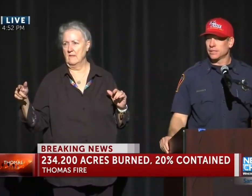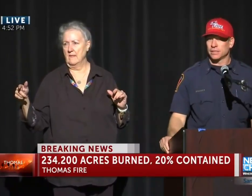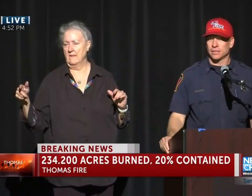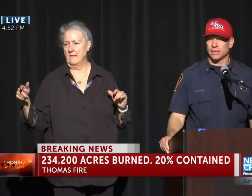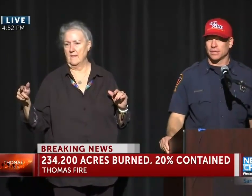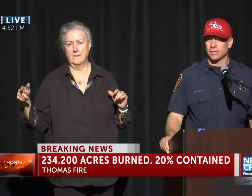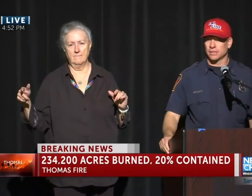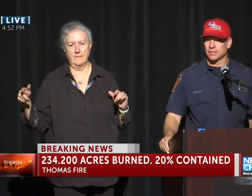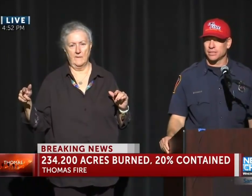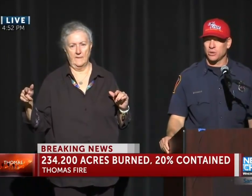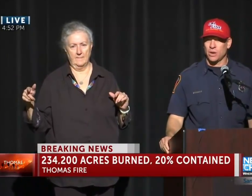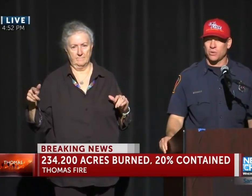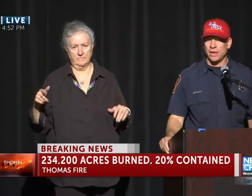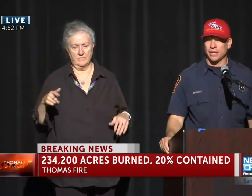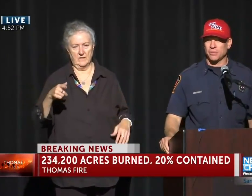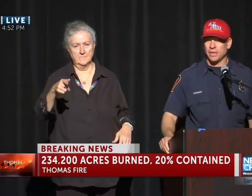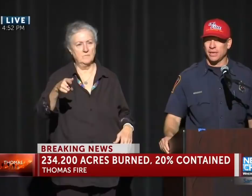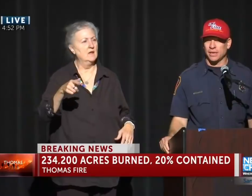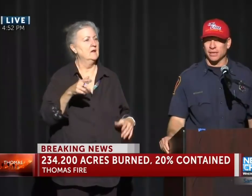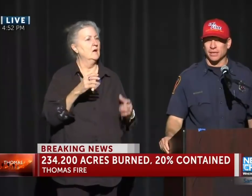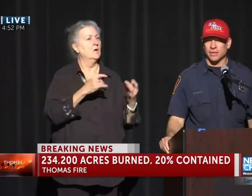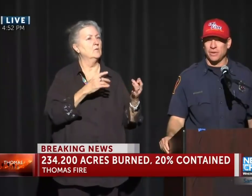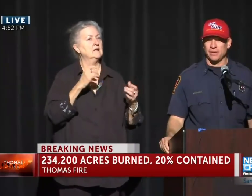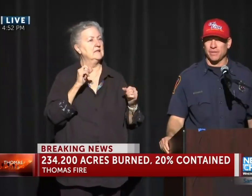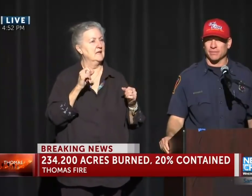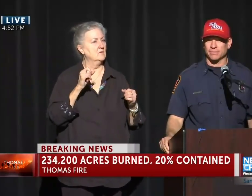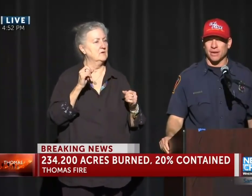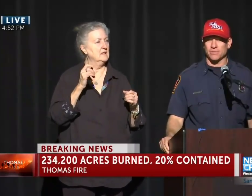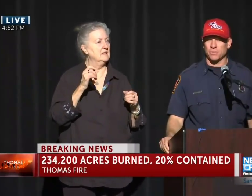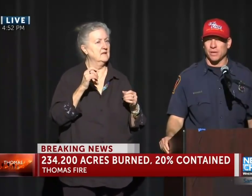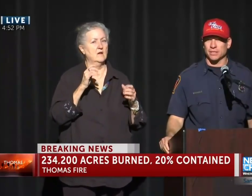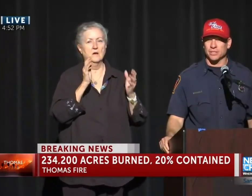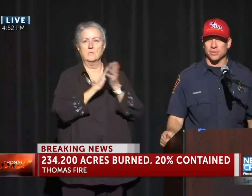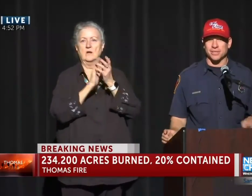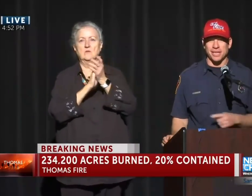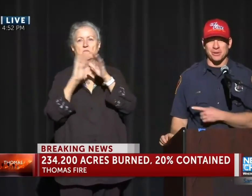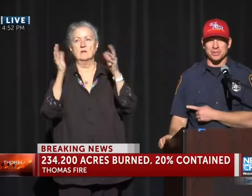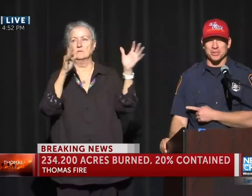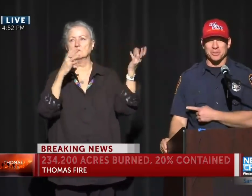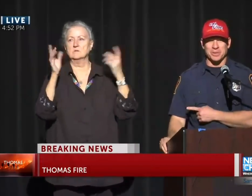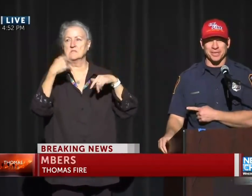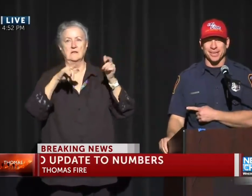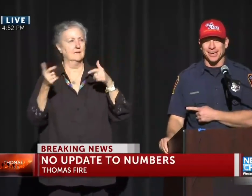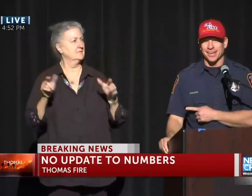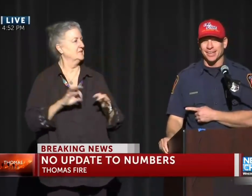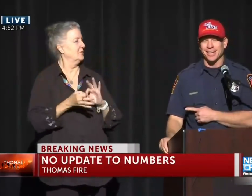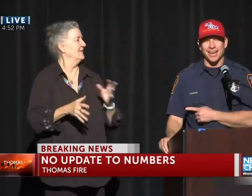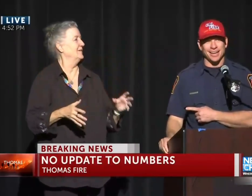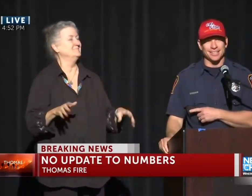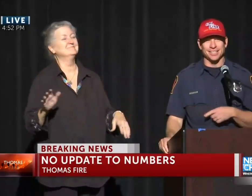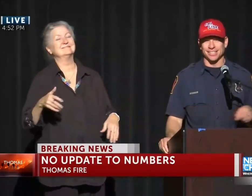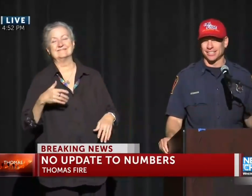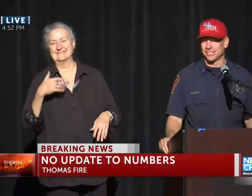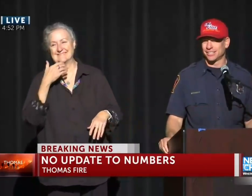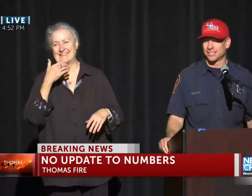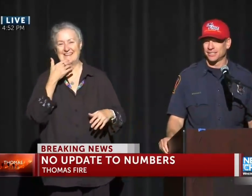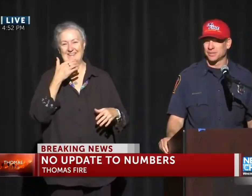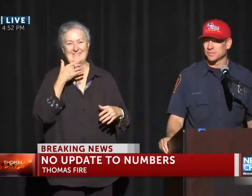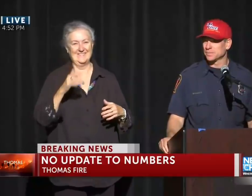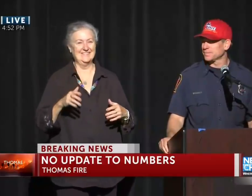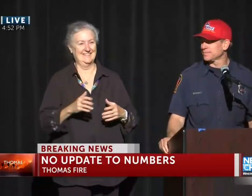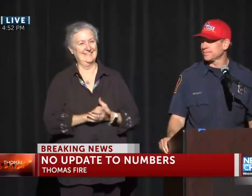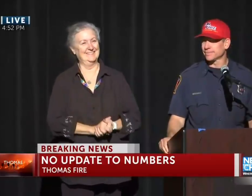please. 2. While we're waiting, can we give a round of applause to our sign language interpreter? Yeah.